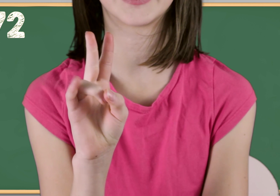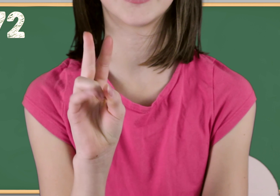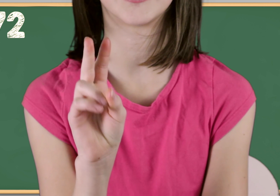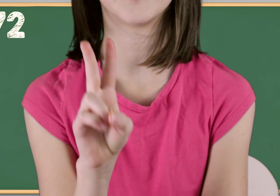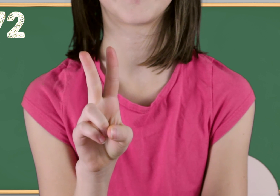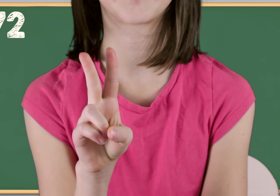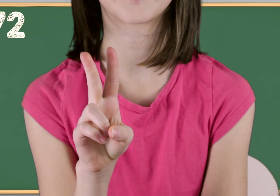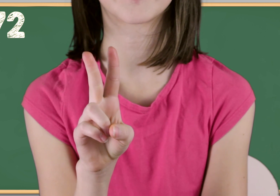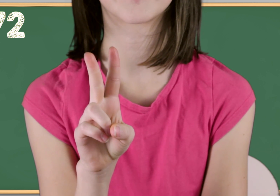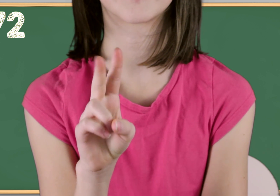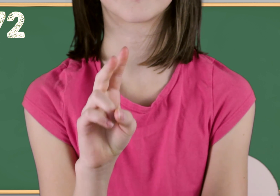72,